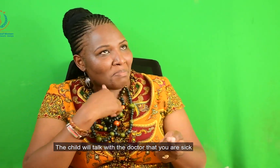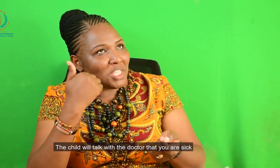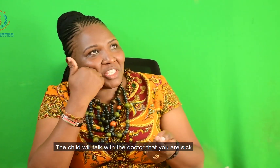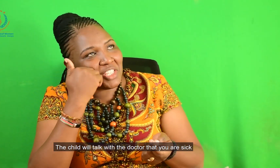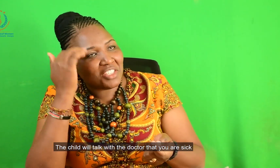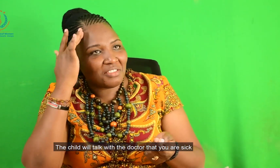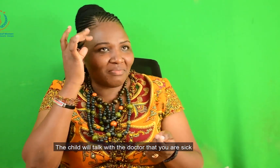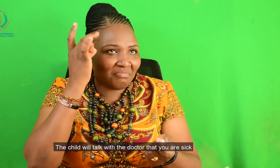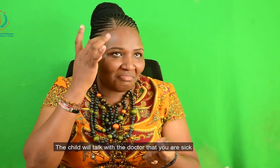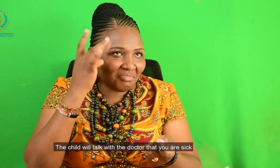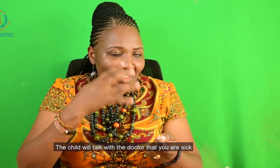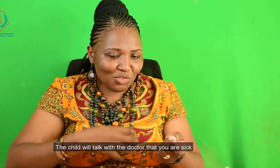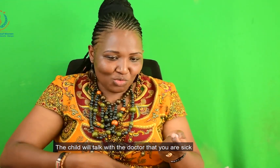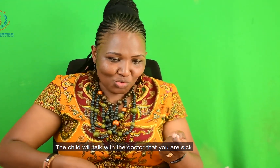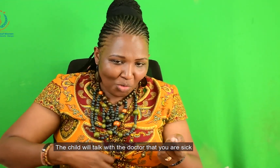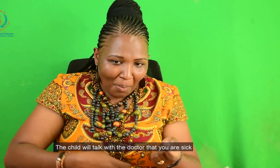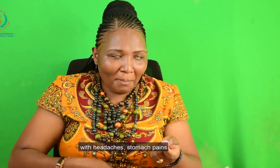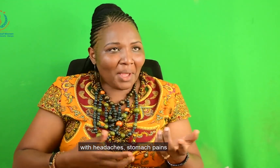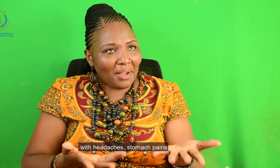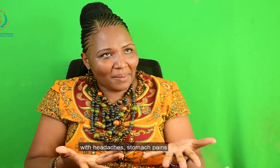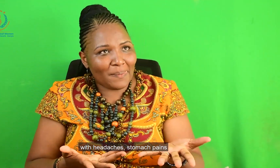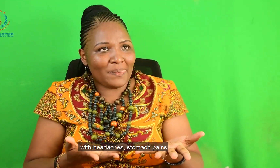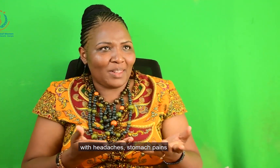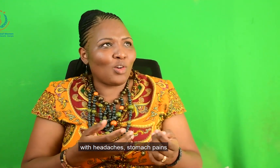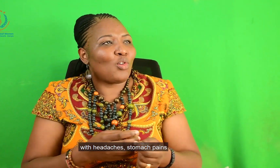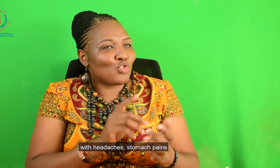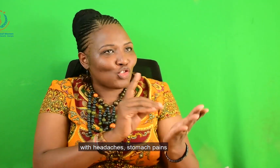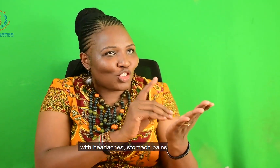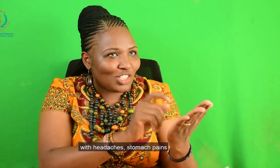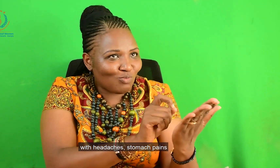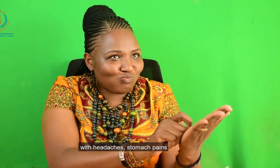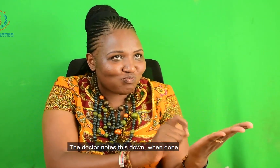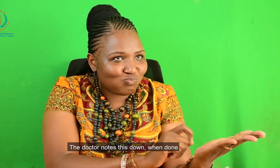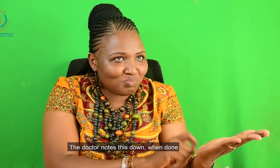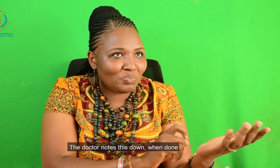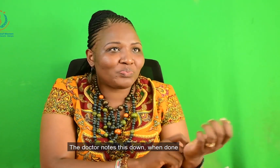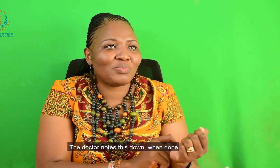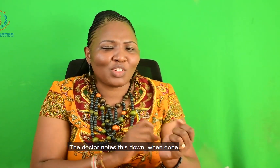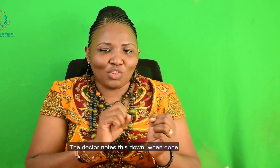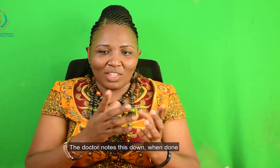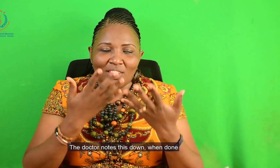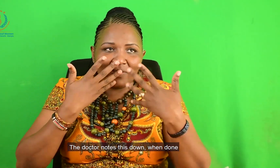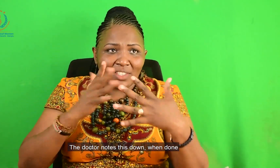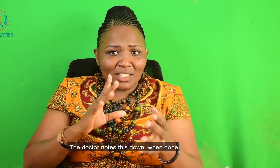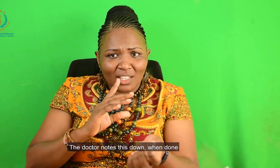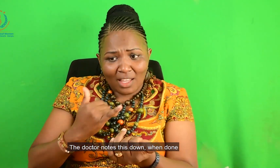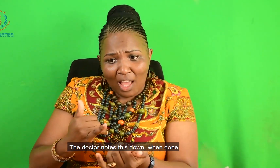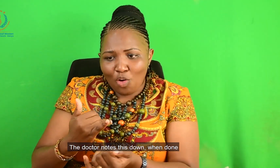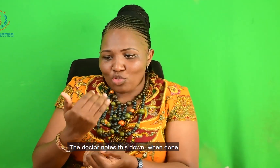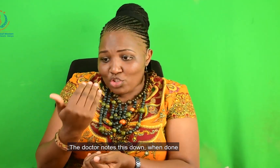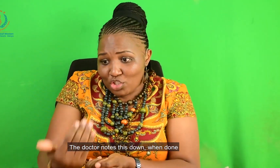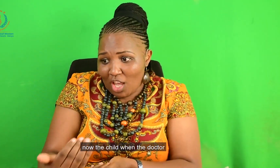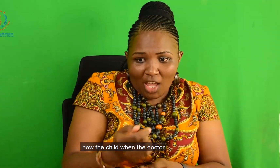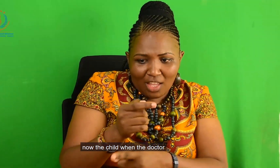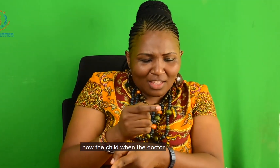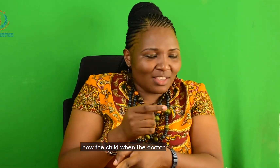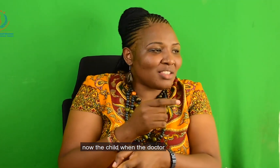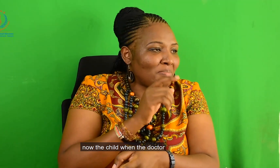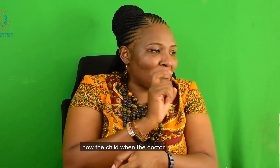will talk with the doctor that you're sick. It could be headache or stomach pains. The doctor notes this down And when done, now the